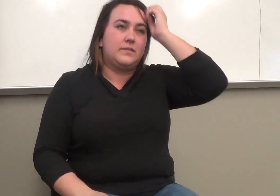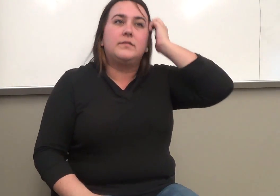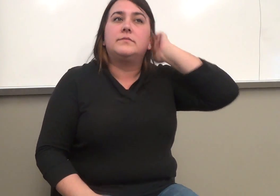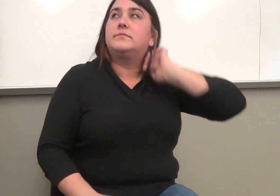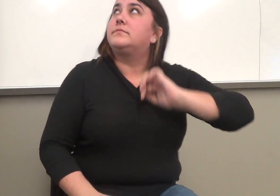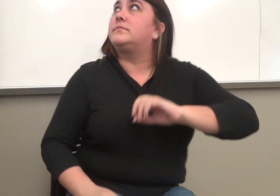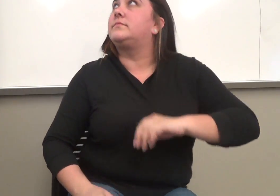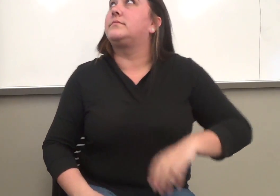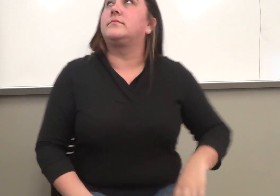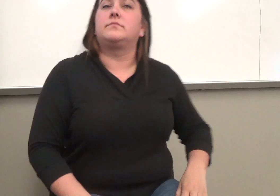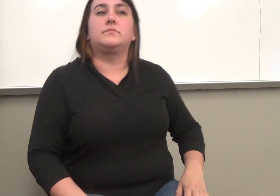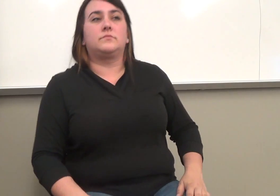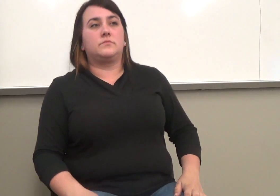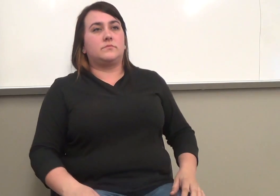this next